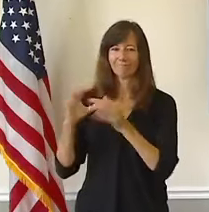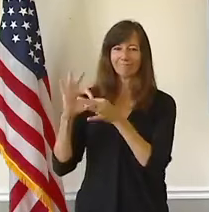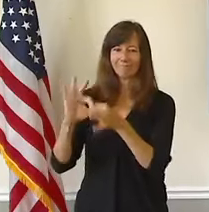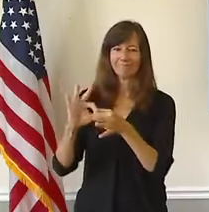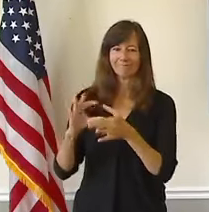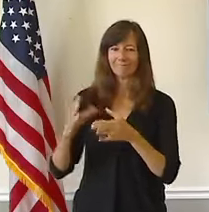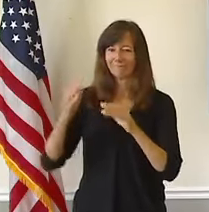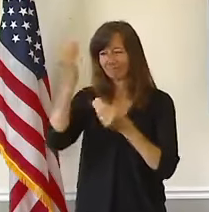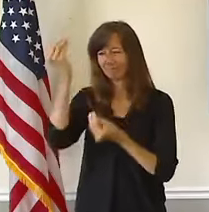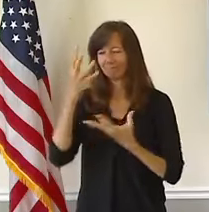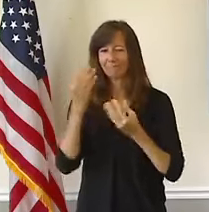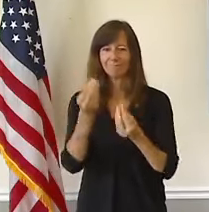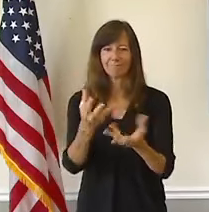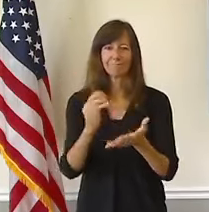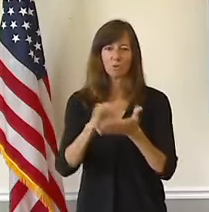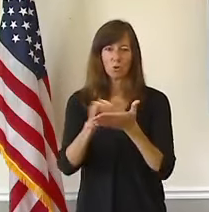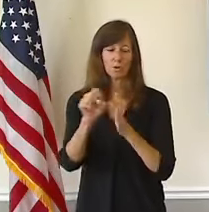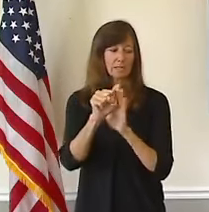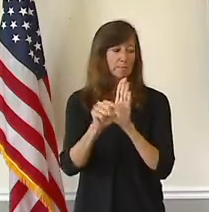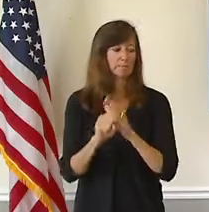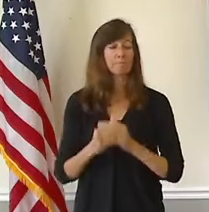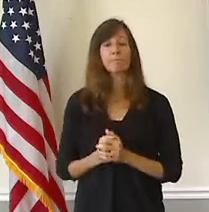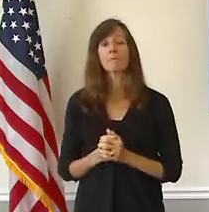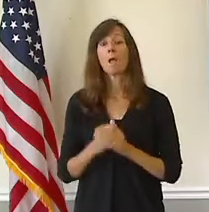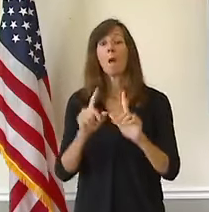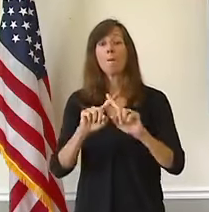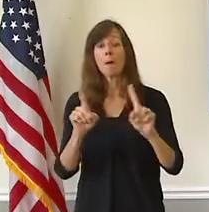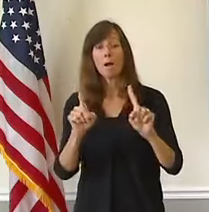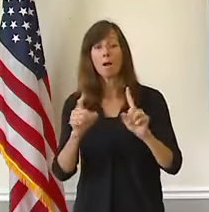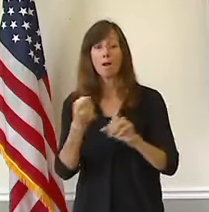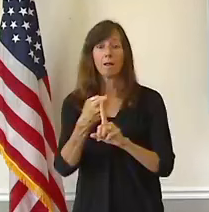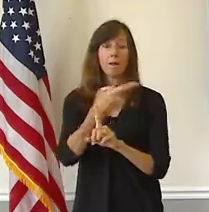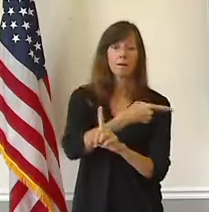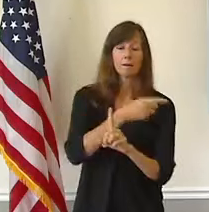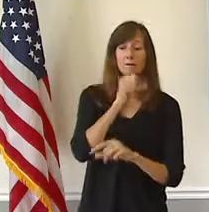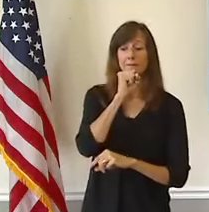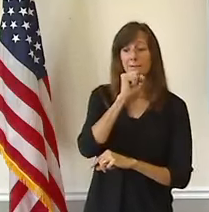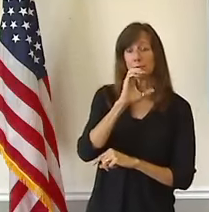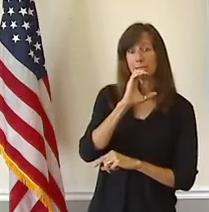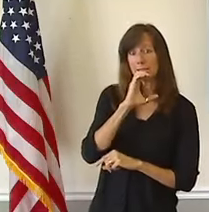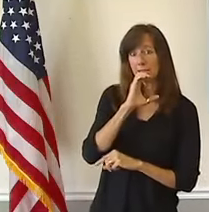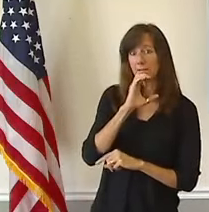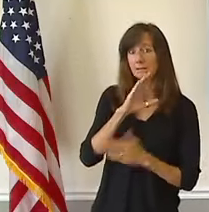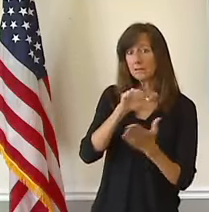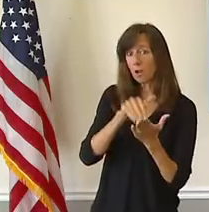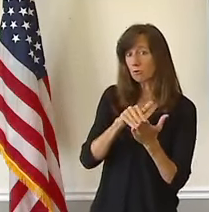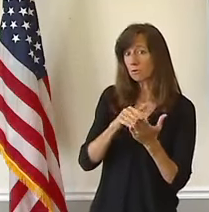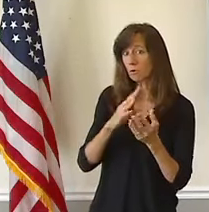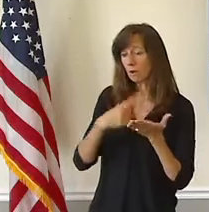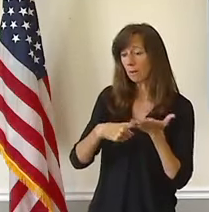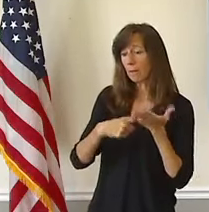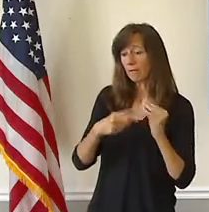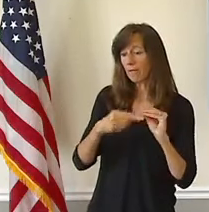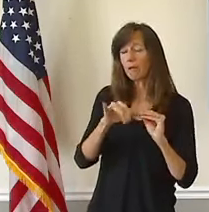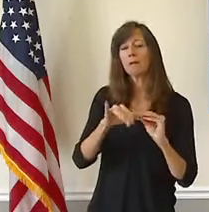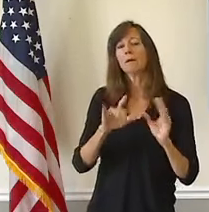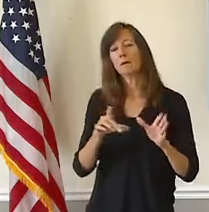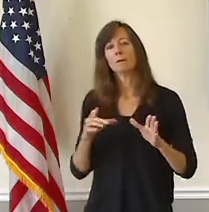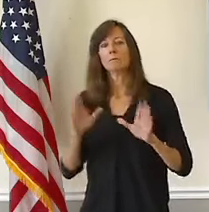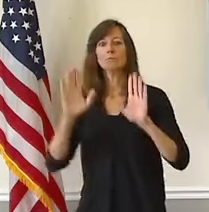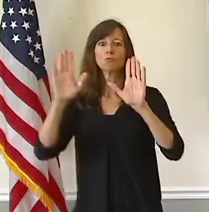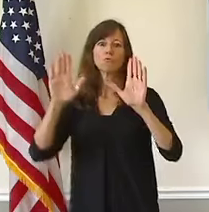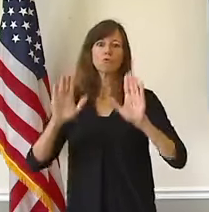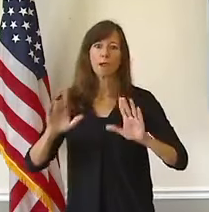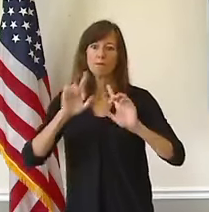in talking about our senior centers, we've had great response to our senior picnics. So yesterday we were in Pine